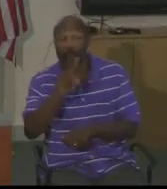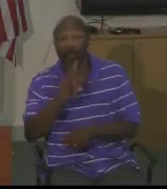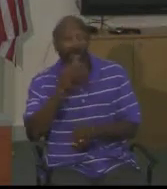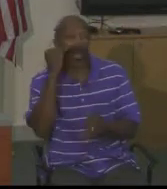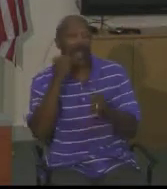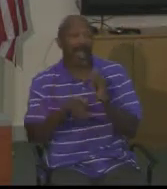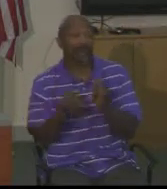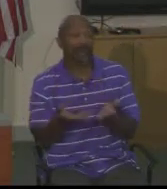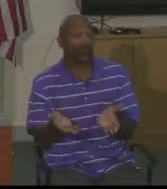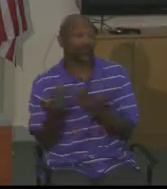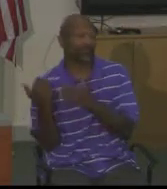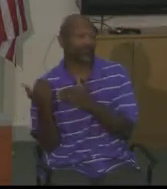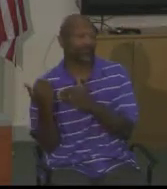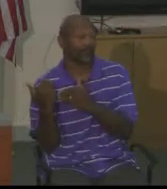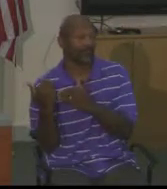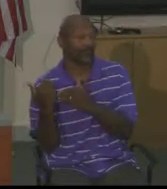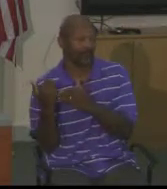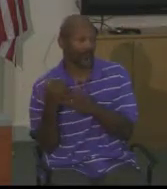out,